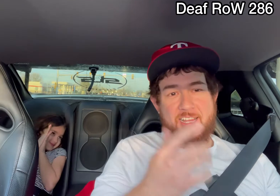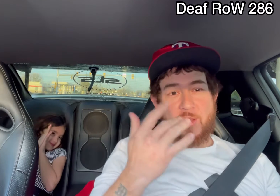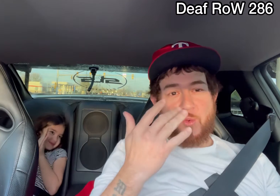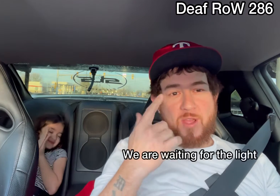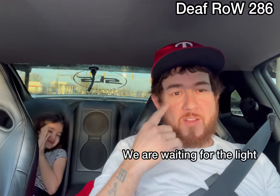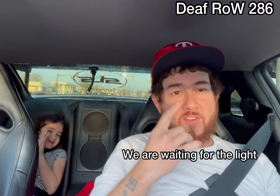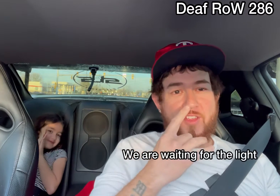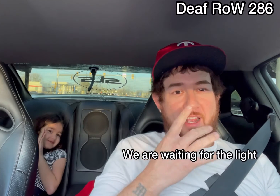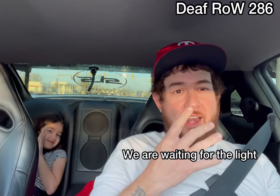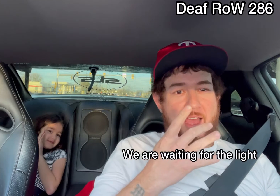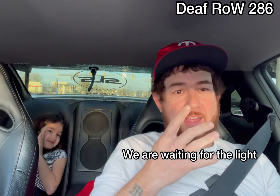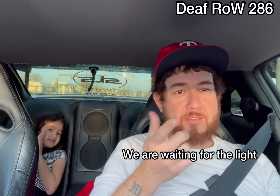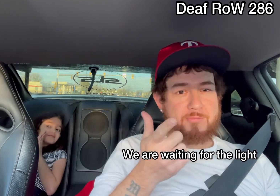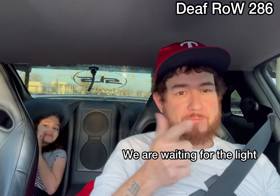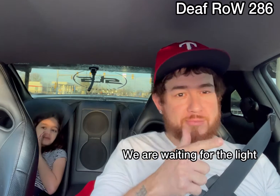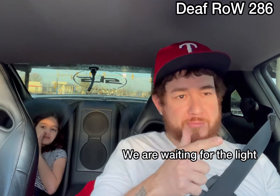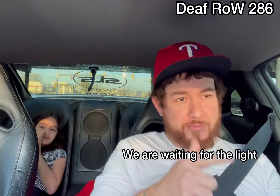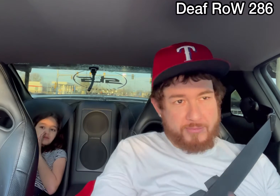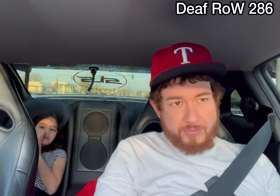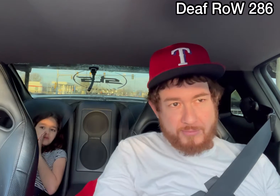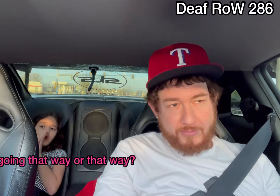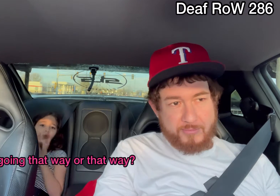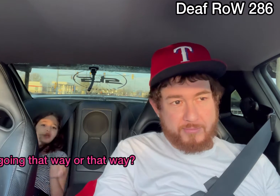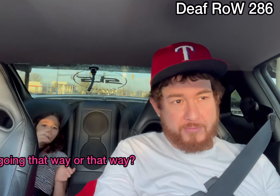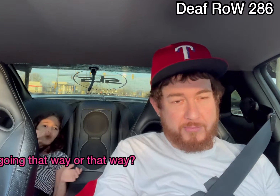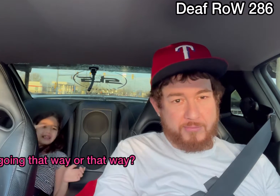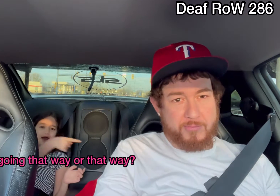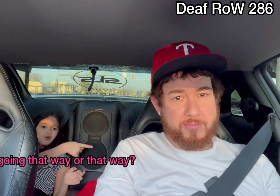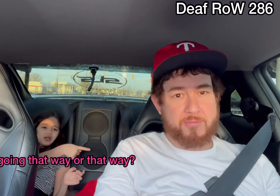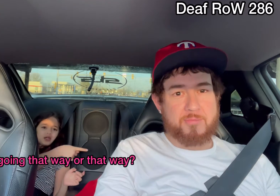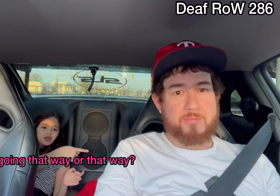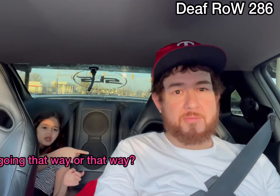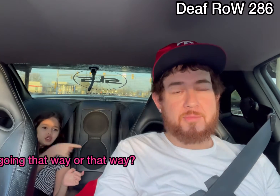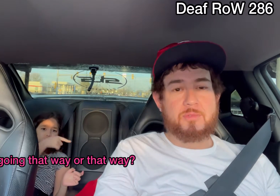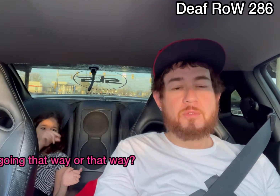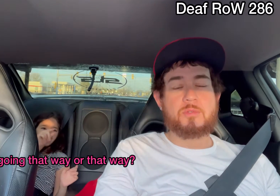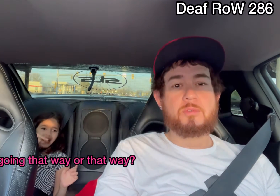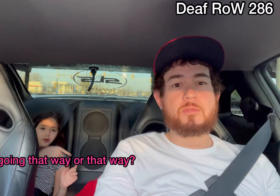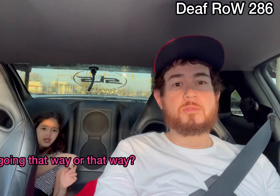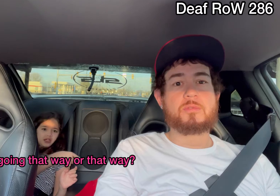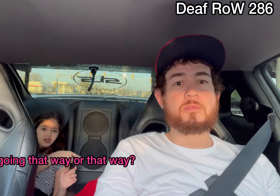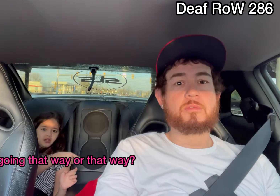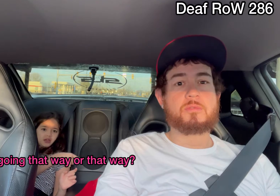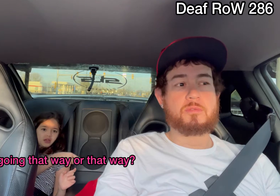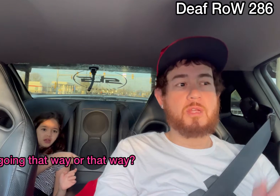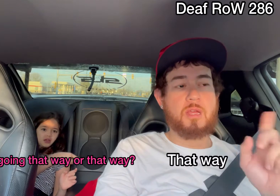I'm for the line. Wait, you're going that way? You're going that way? Yeah.